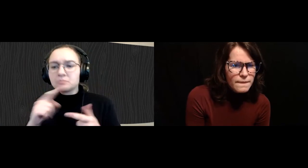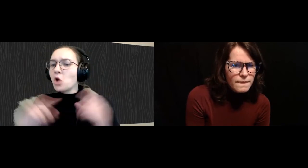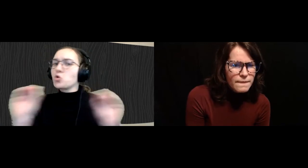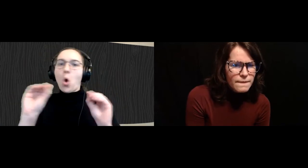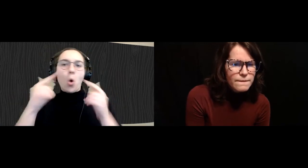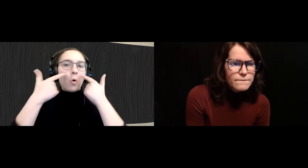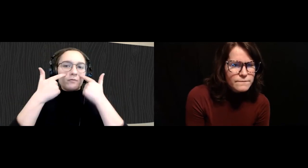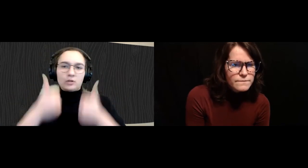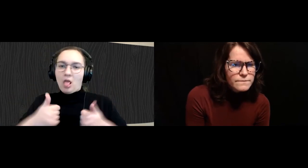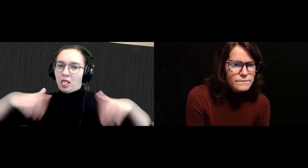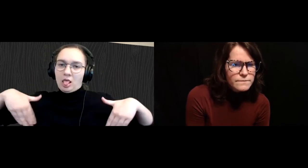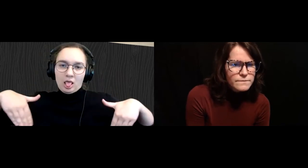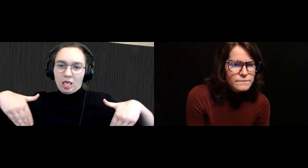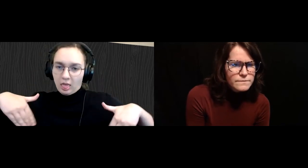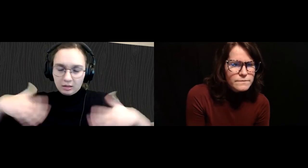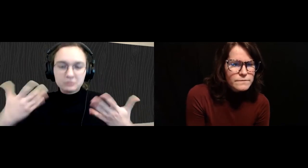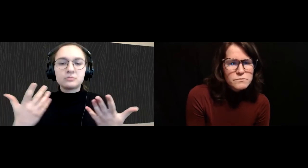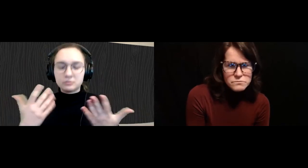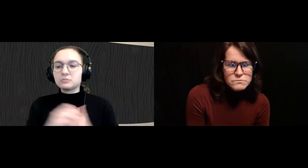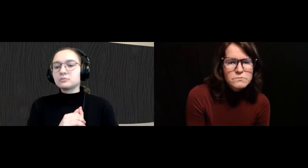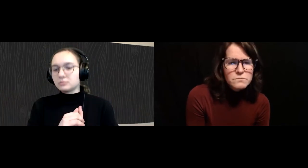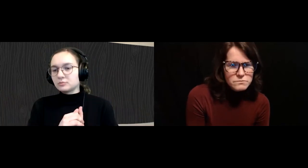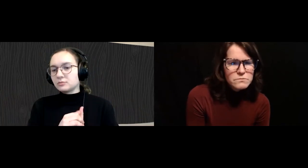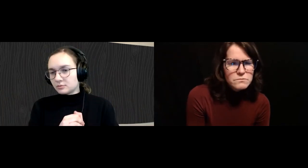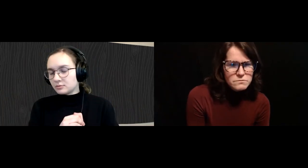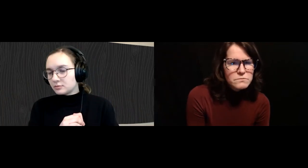Has mild hearing loss, but no vision loss as of yet.